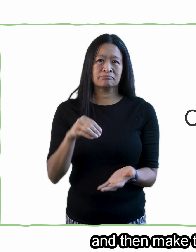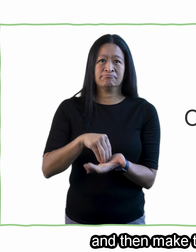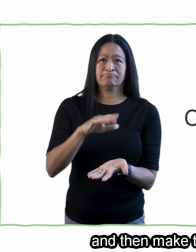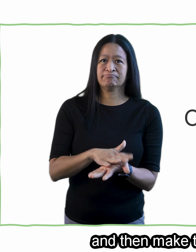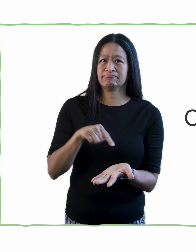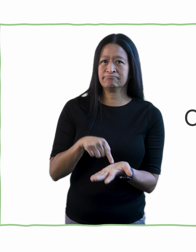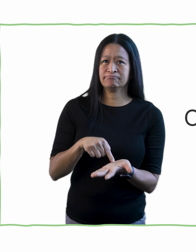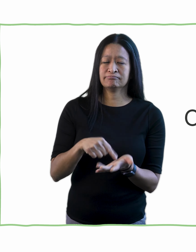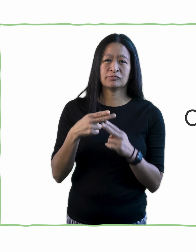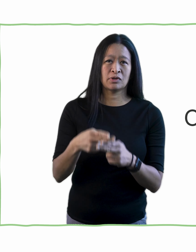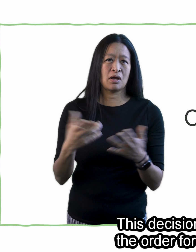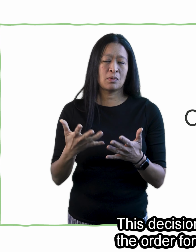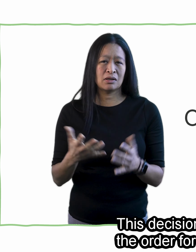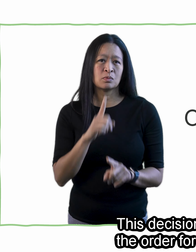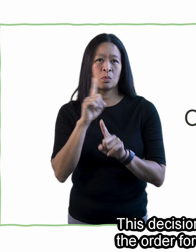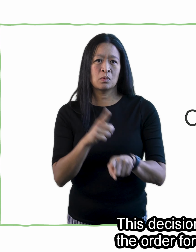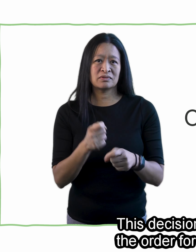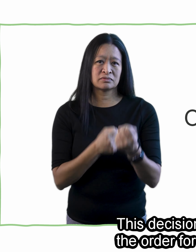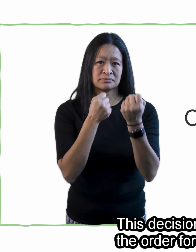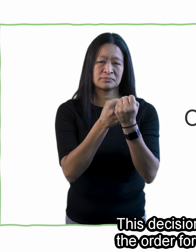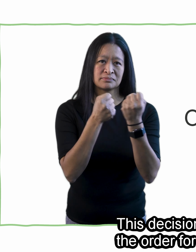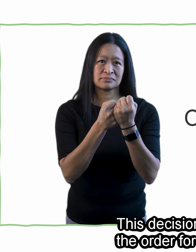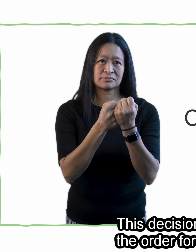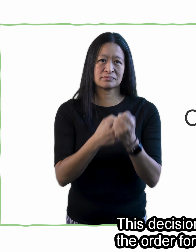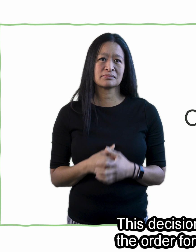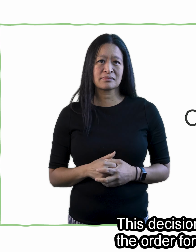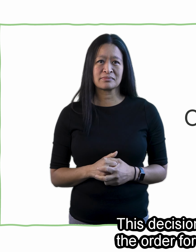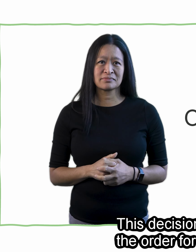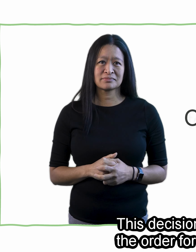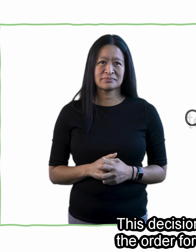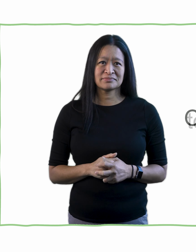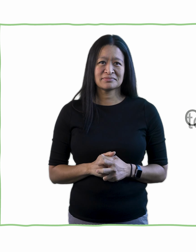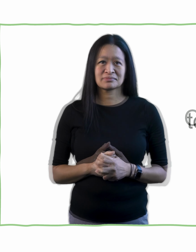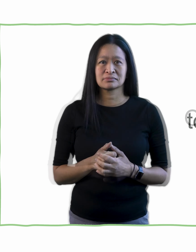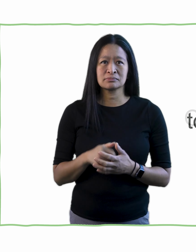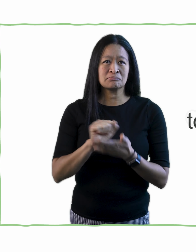decision. This decision is called the order for support.